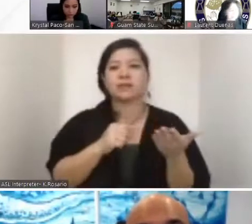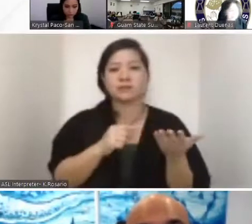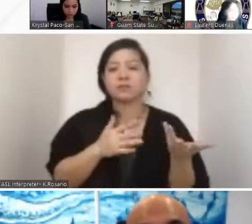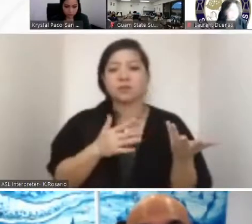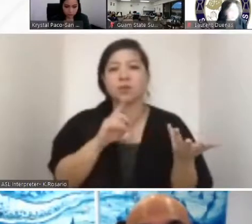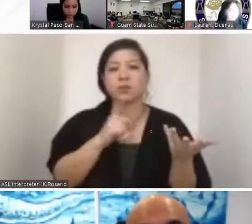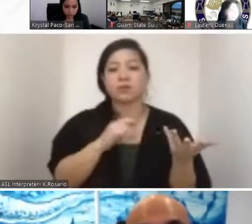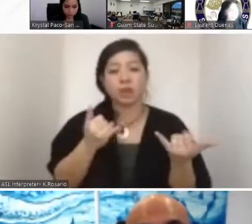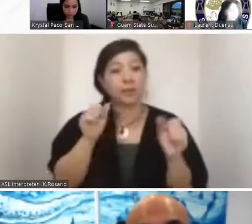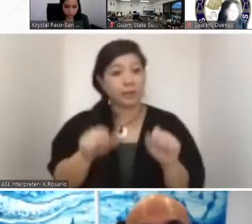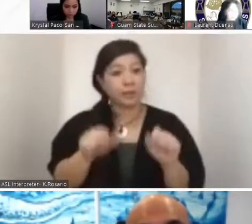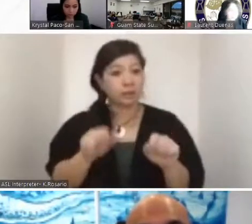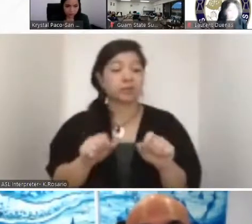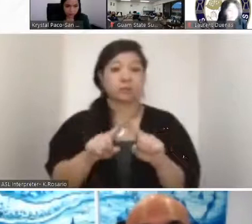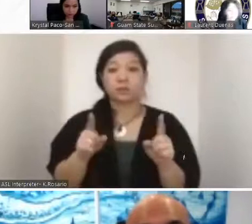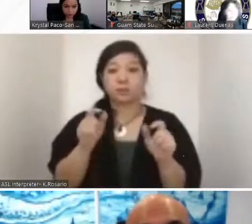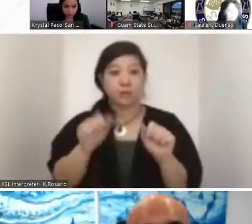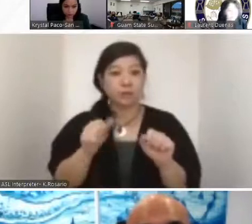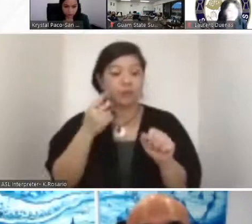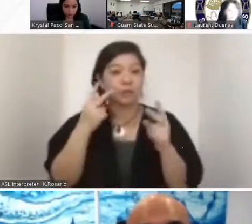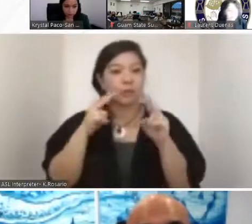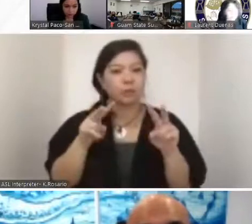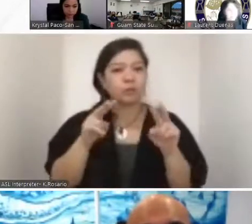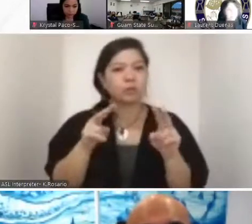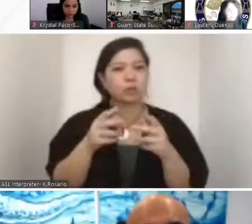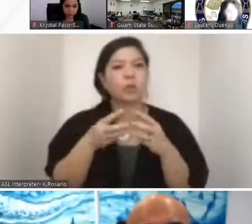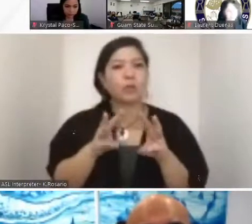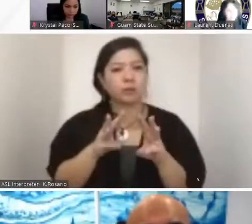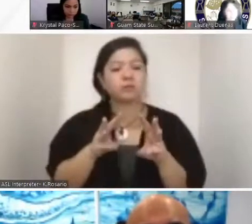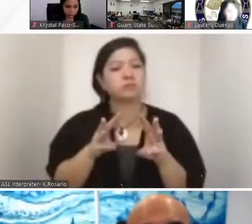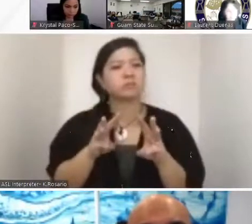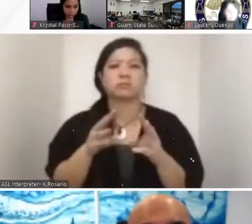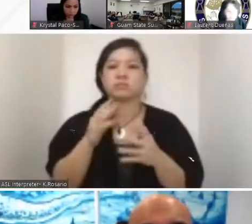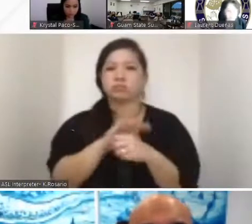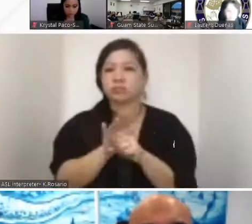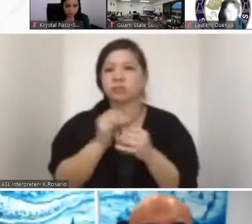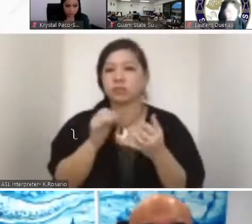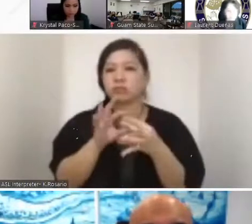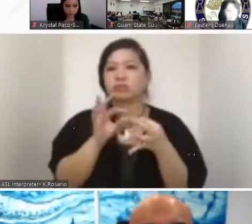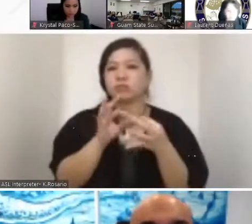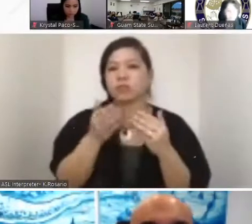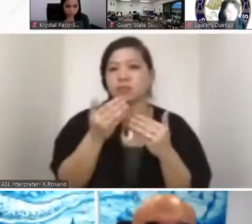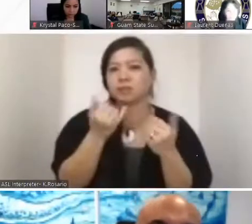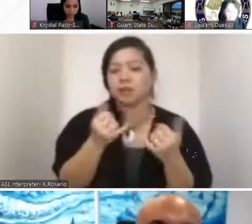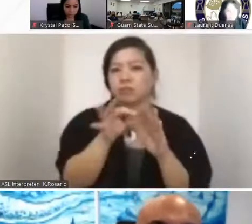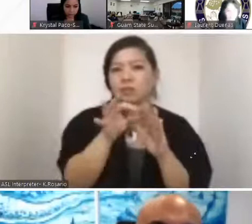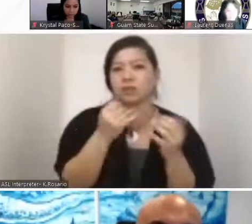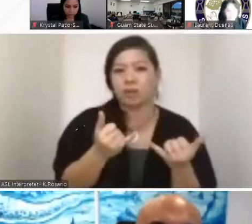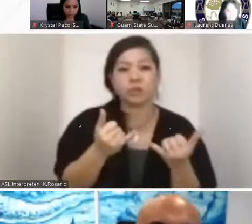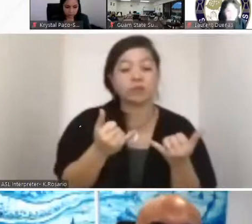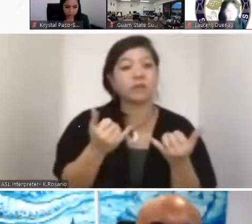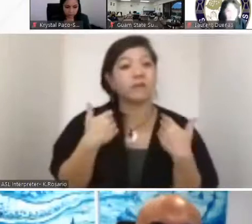It's possible. It's possible when you look at the way the virus is transmitting, but you have to take measures now. This virus is